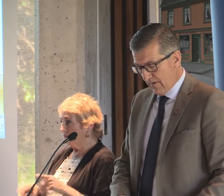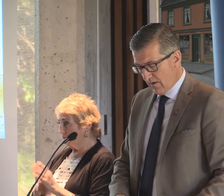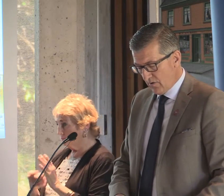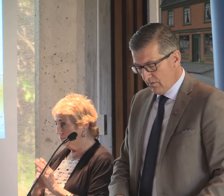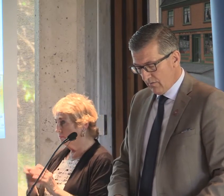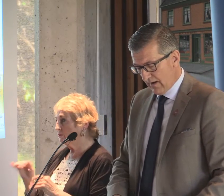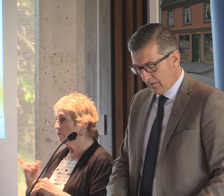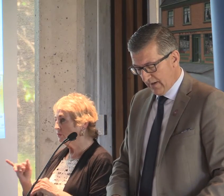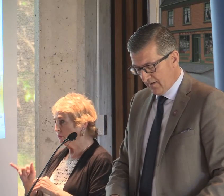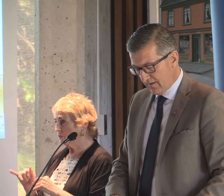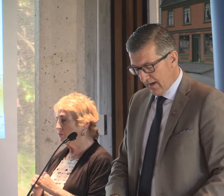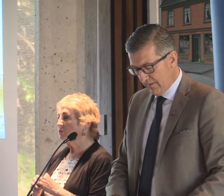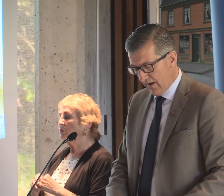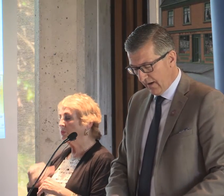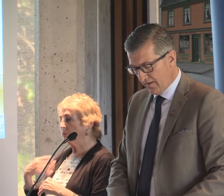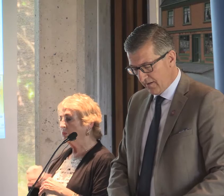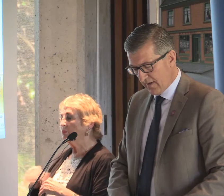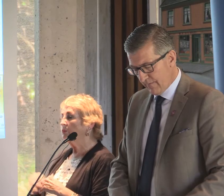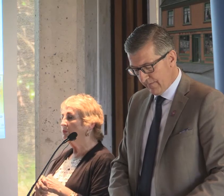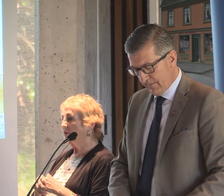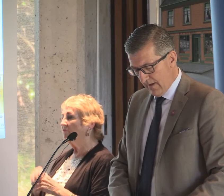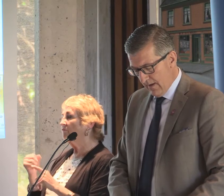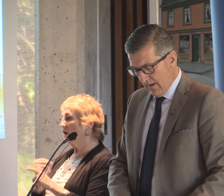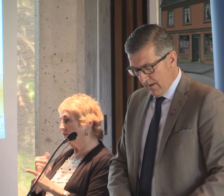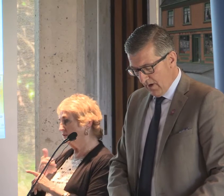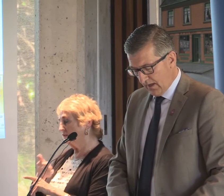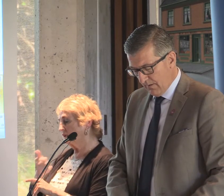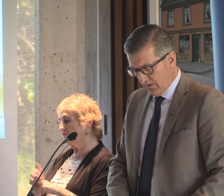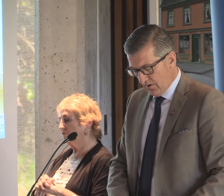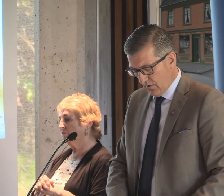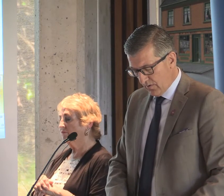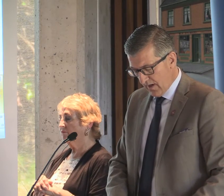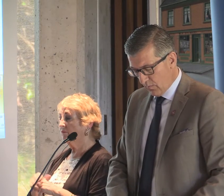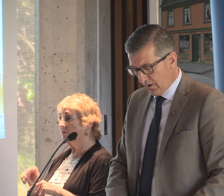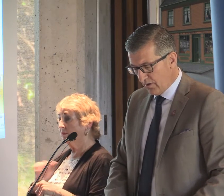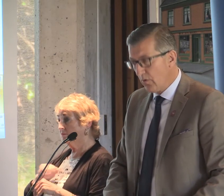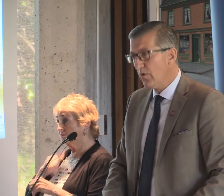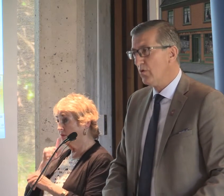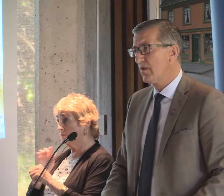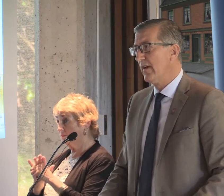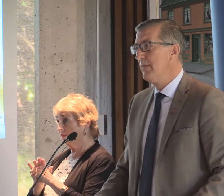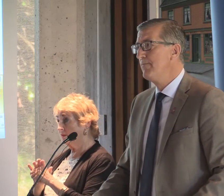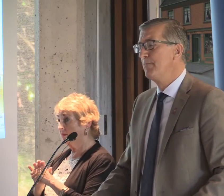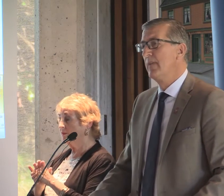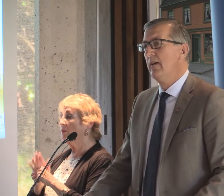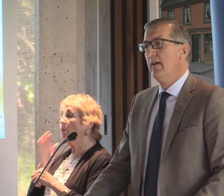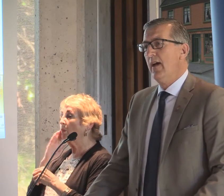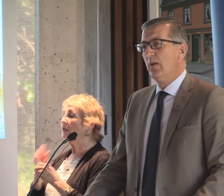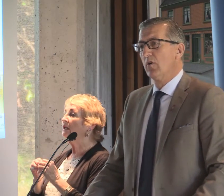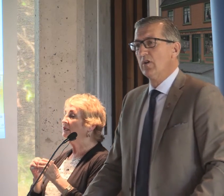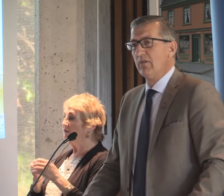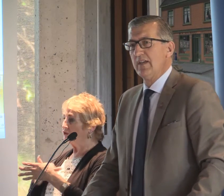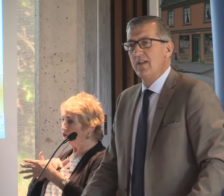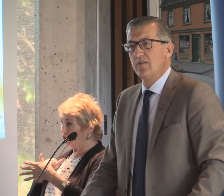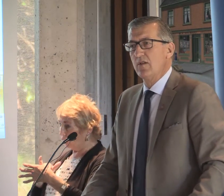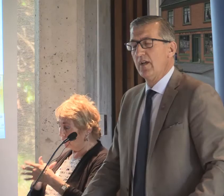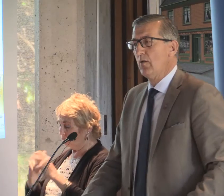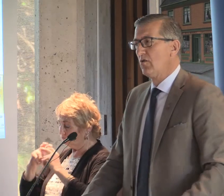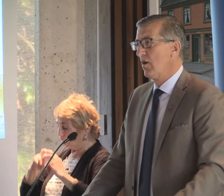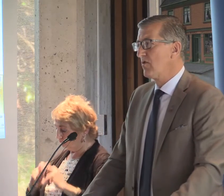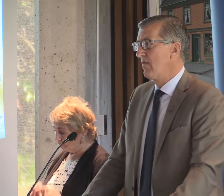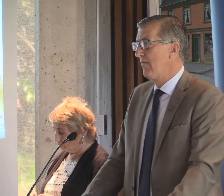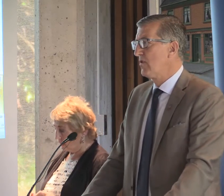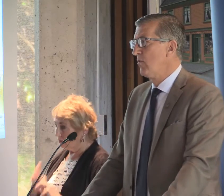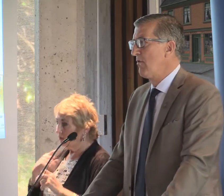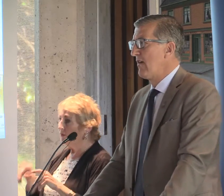a far too regular basis, and the violence itself. And my commitment to you is that we're going to do a new study, and we're going to release that study.